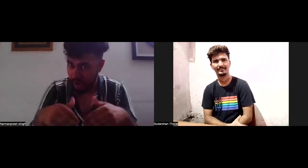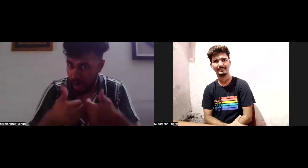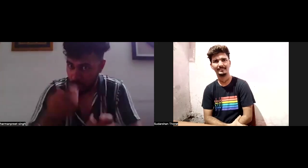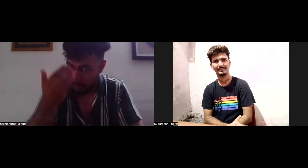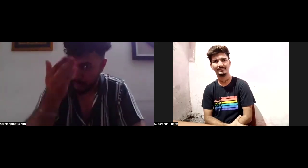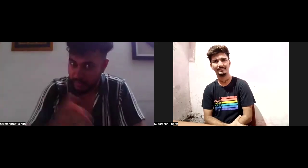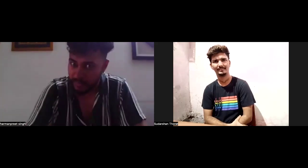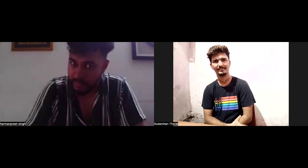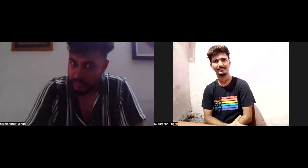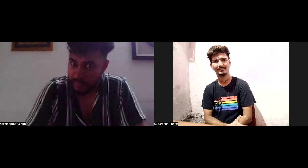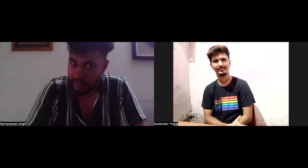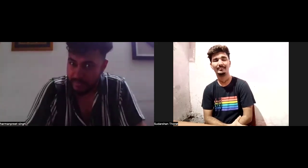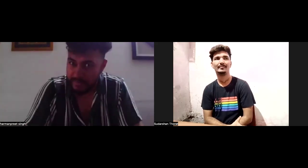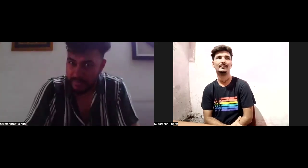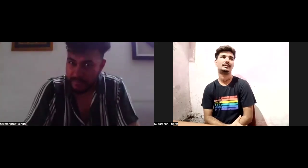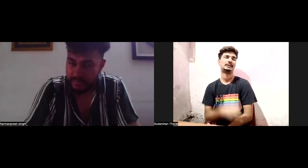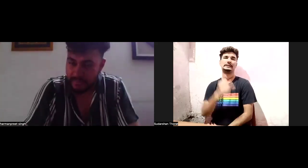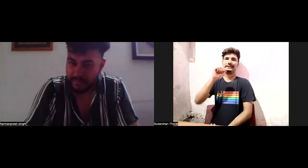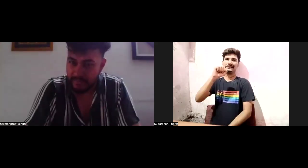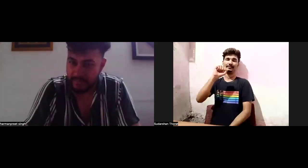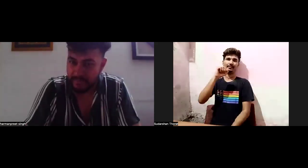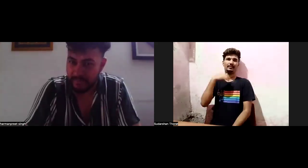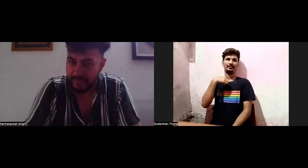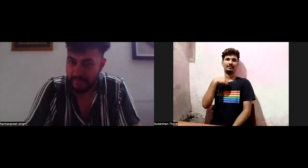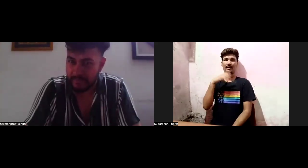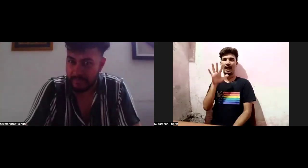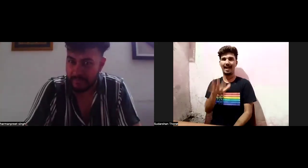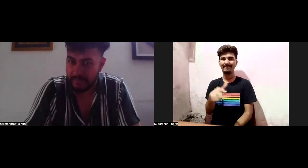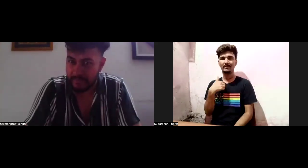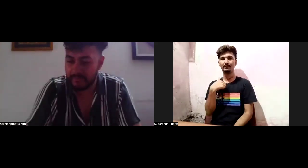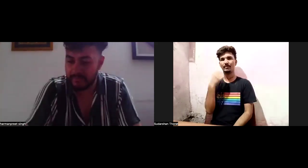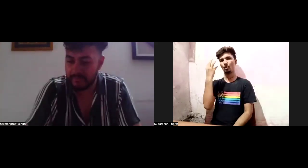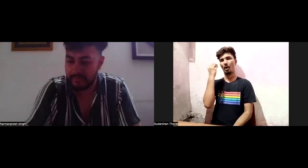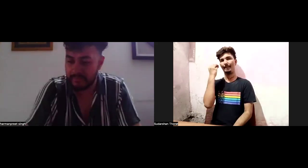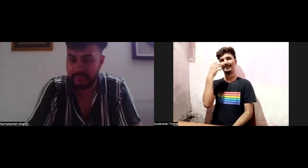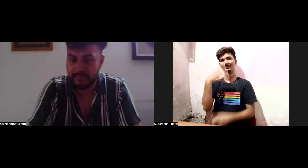deaf LGBTQI people? Sudarshan?